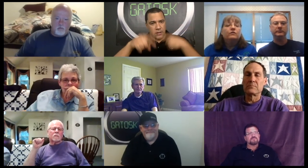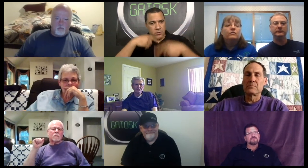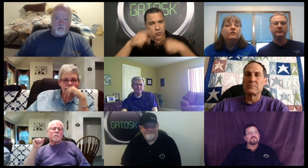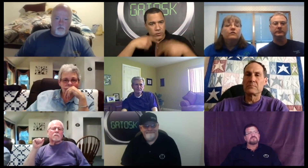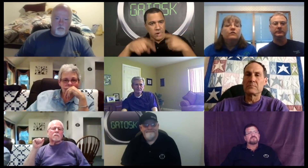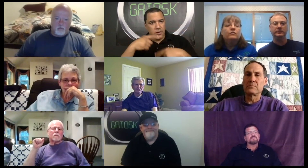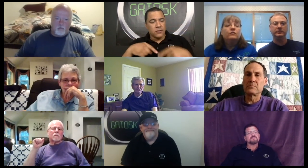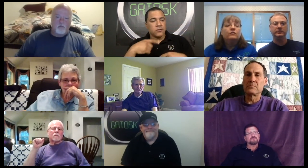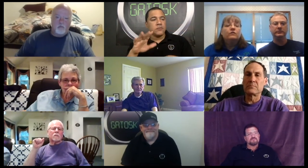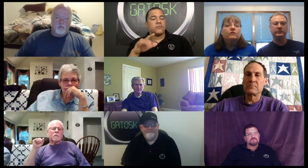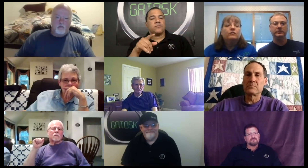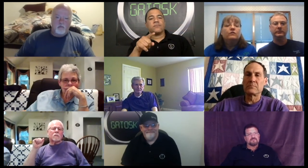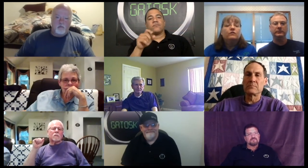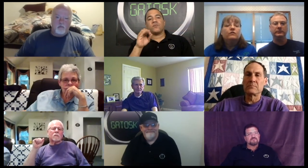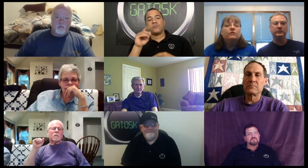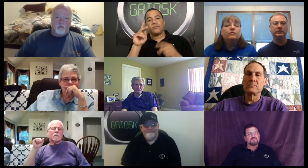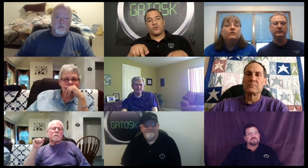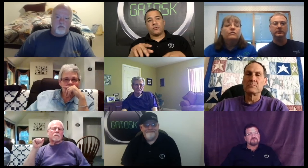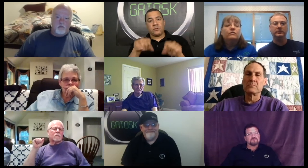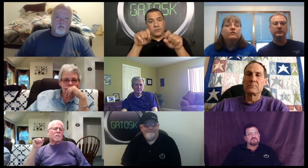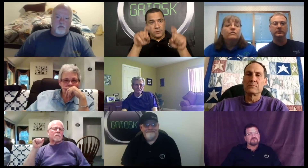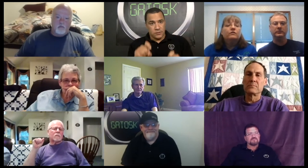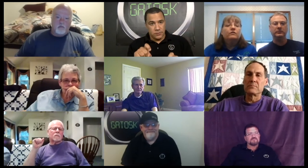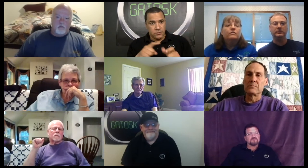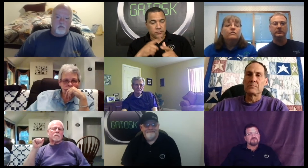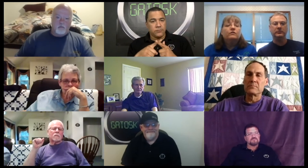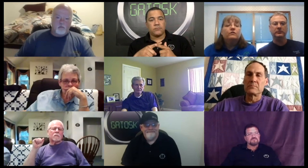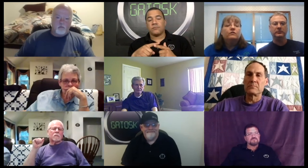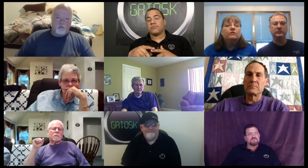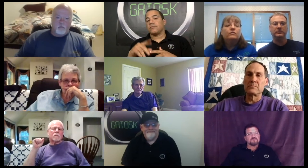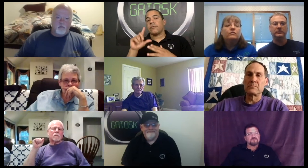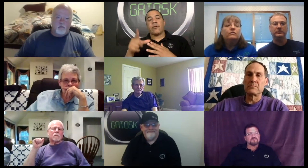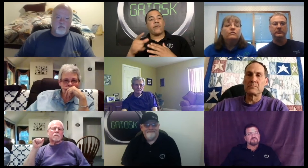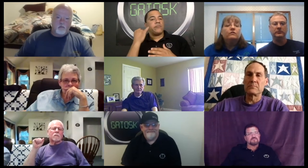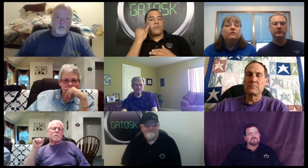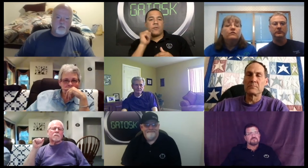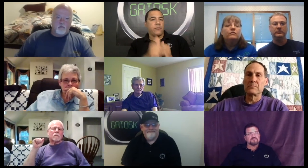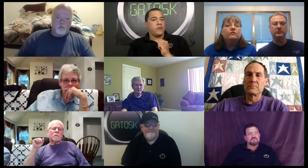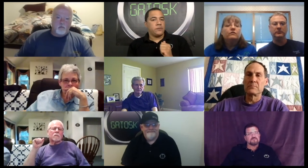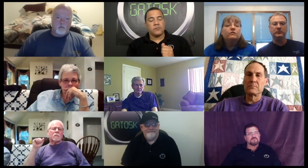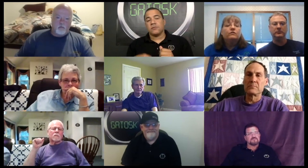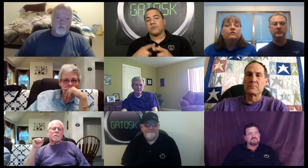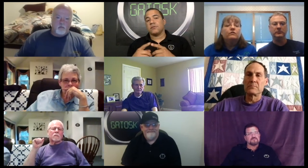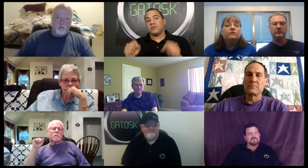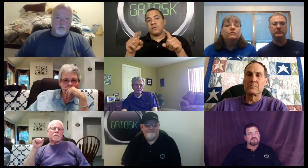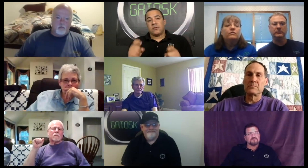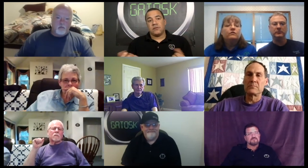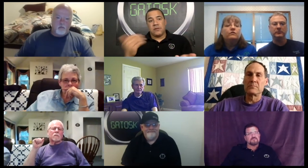rotates for each test. So that person that takes it, once they take the test and say they don't pass and they